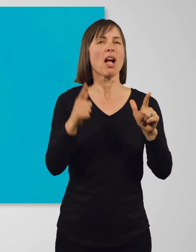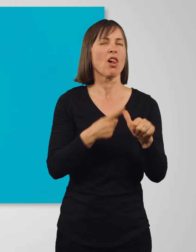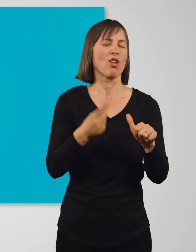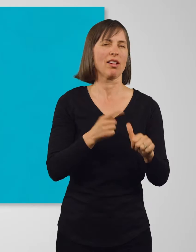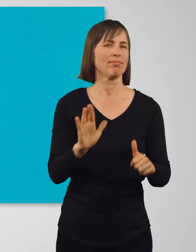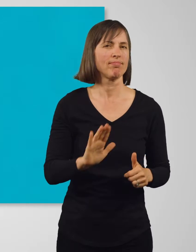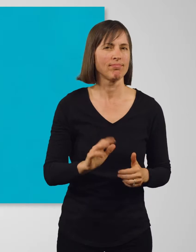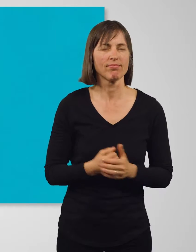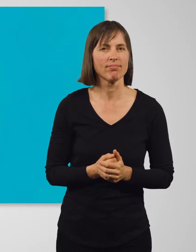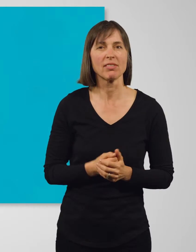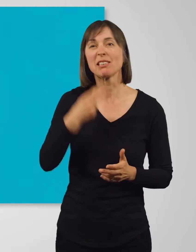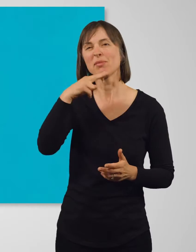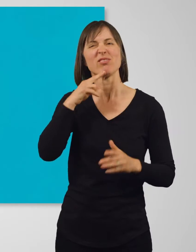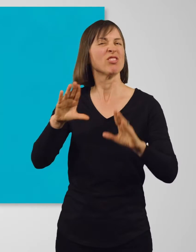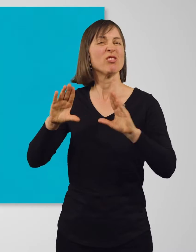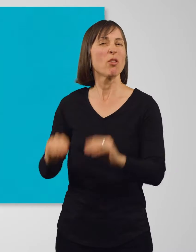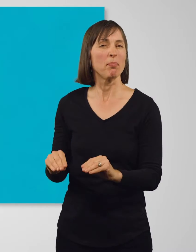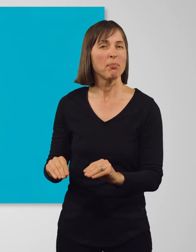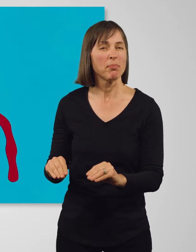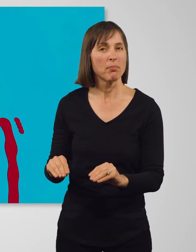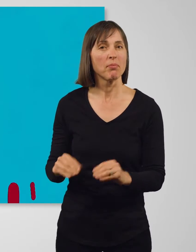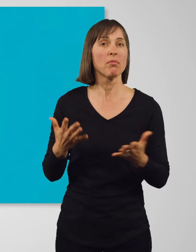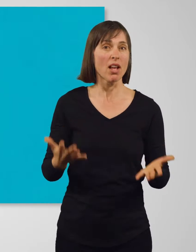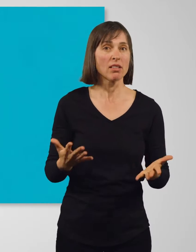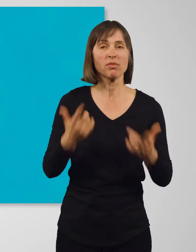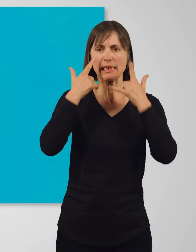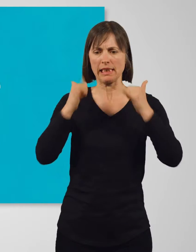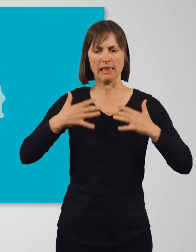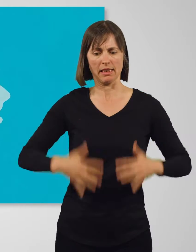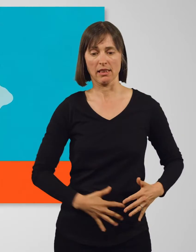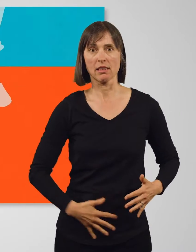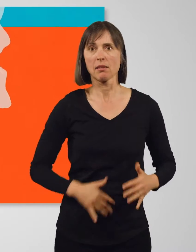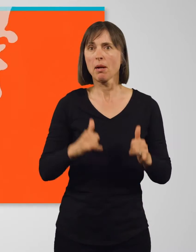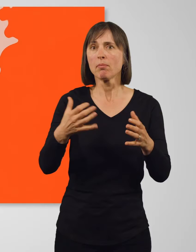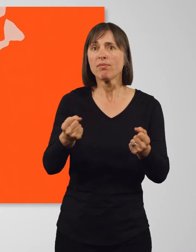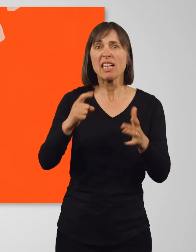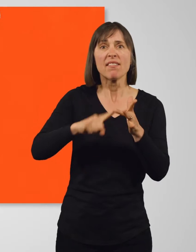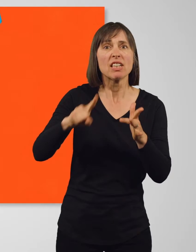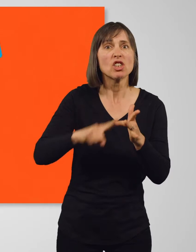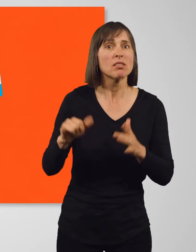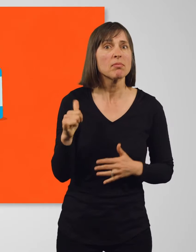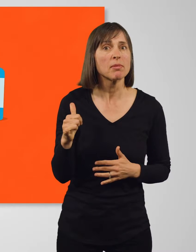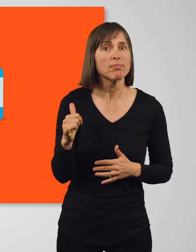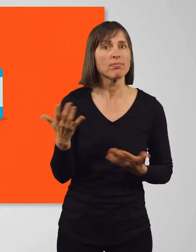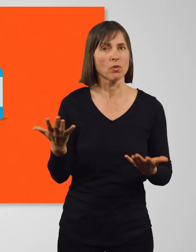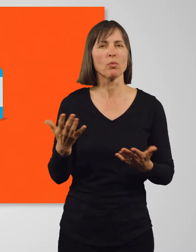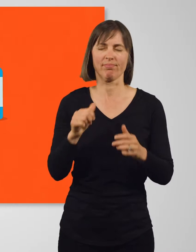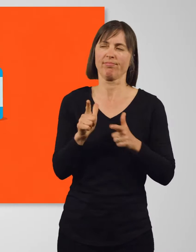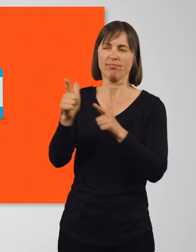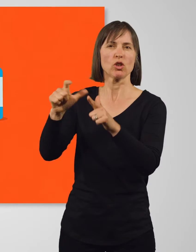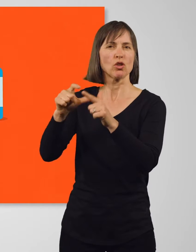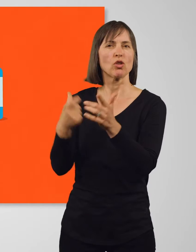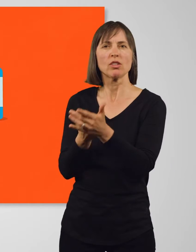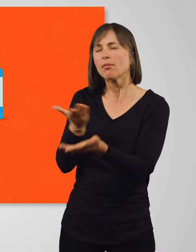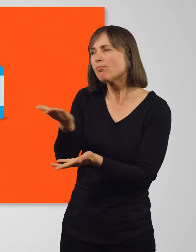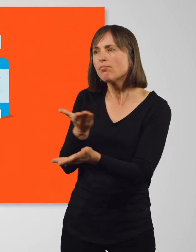Avoid drinking too much alcohol. Stop smoking. And get tested and treated for any infections. For help